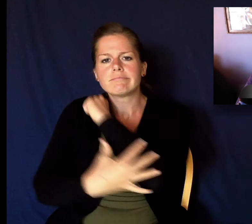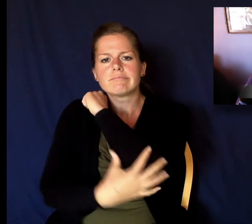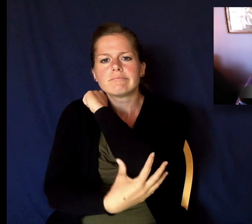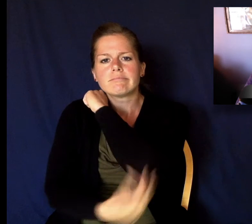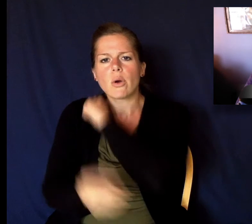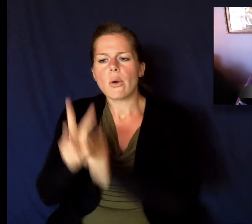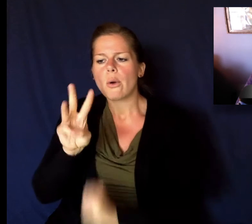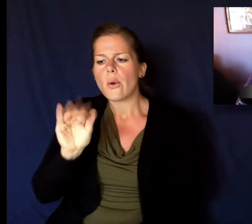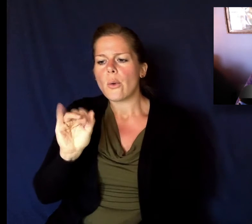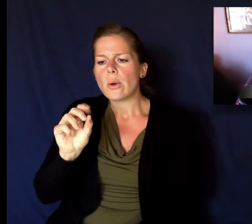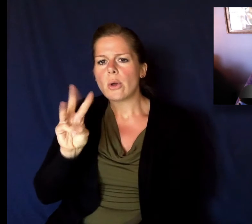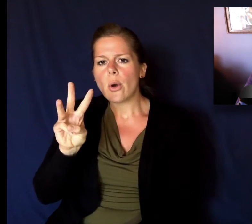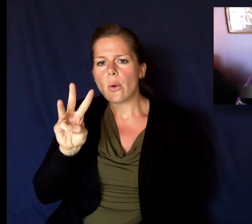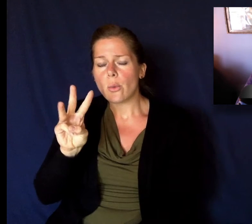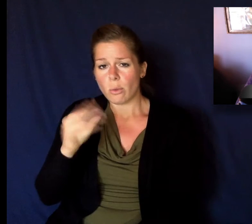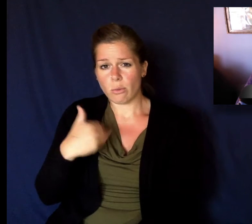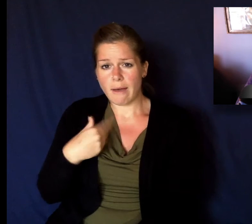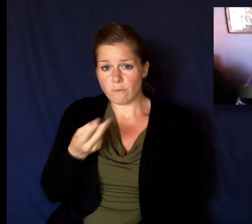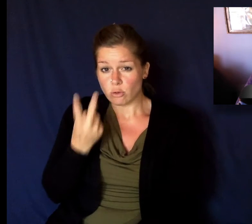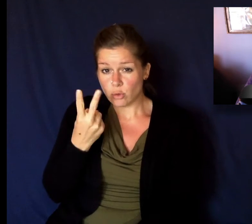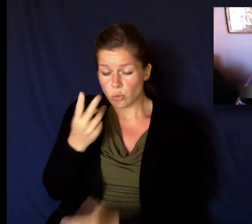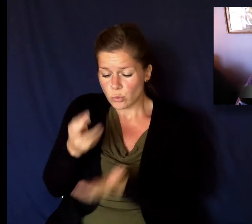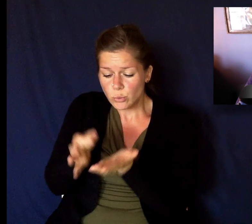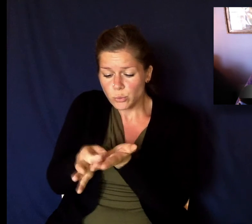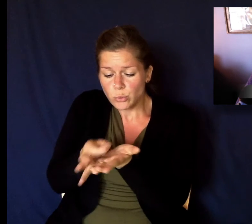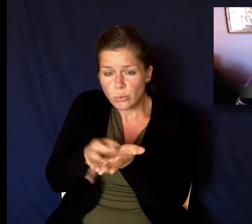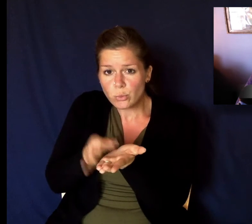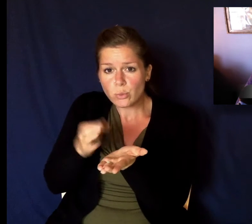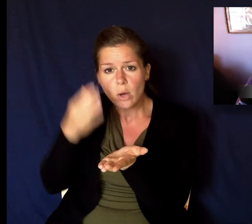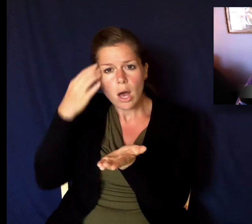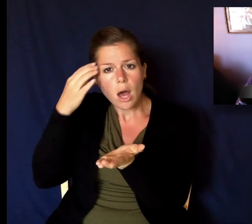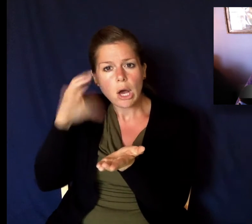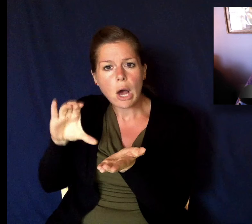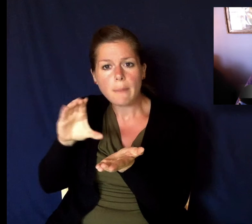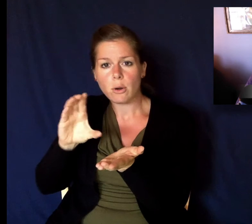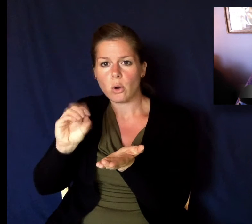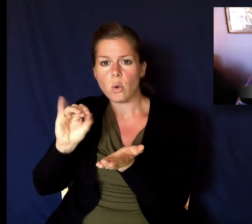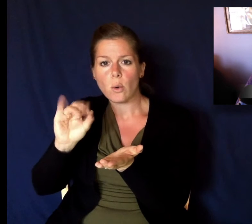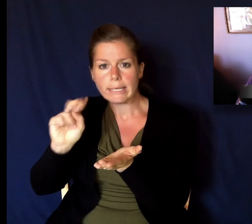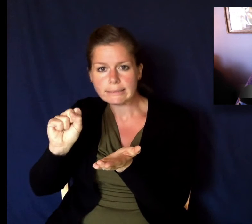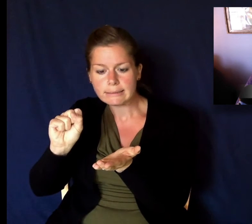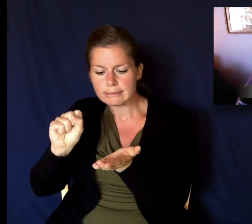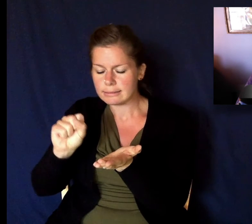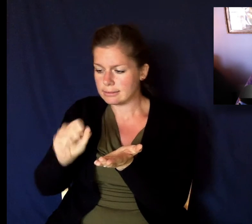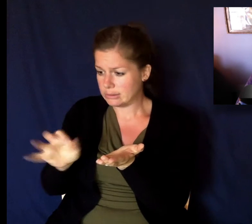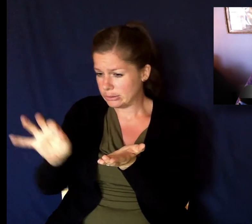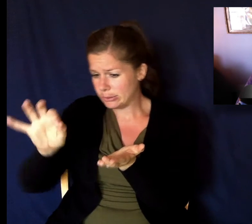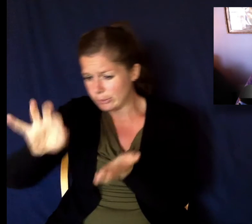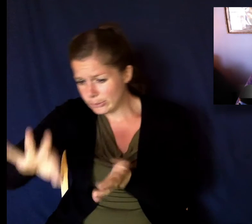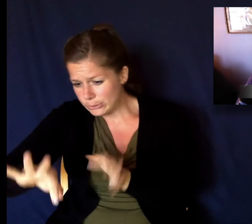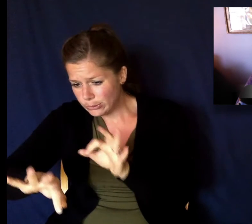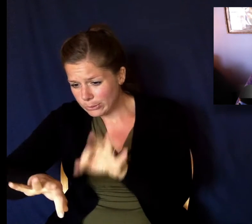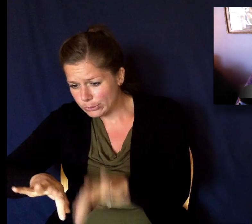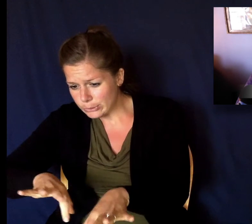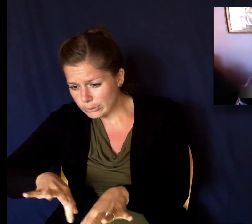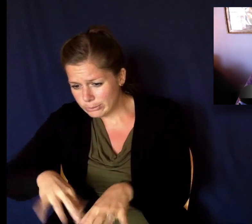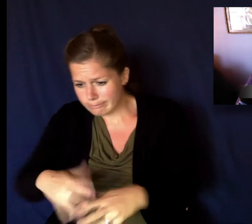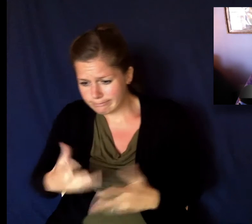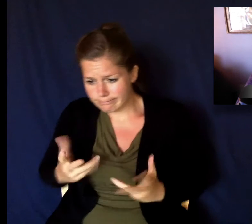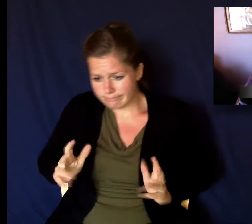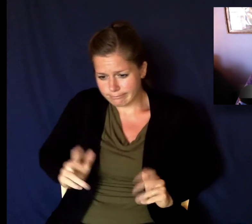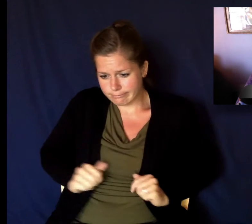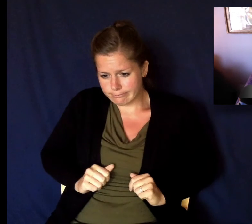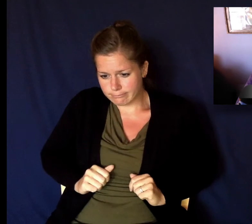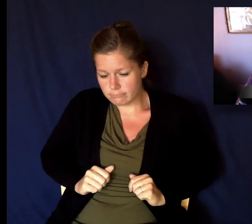copper coins. And he said, "Truly I tell you, this poor widow has put more than all of them.